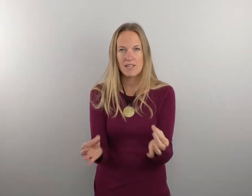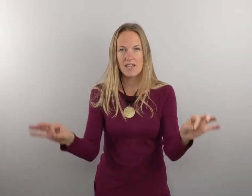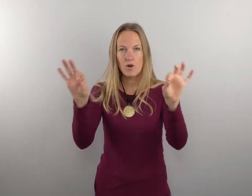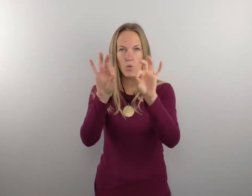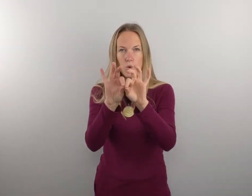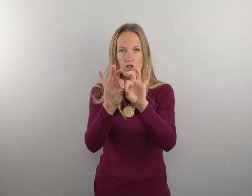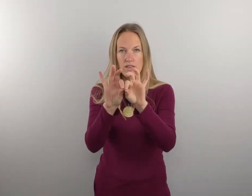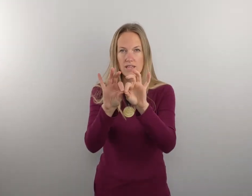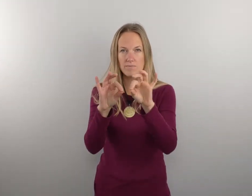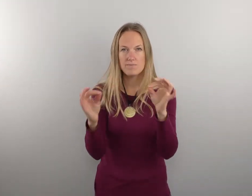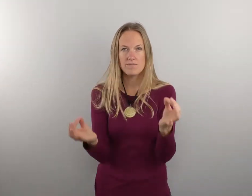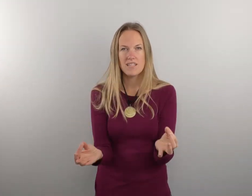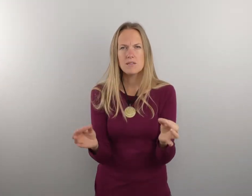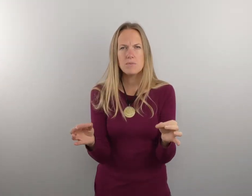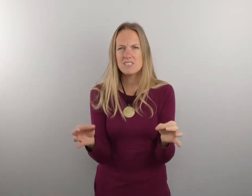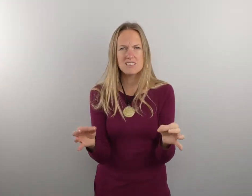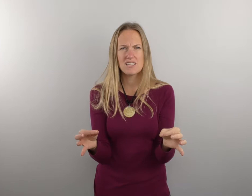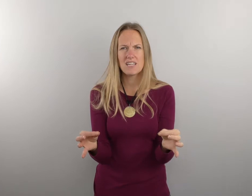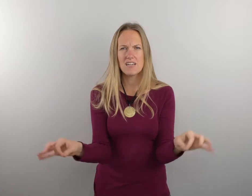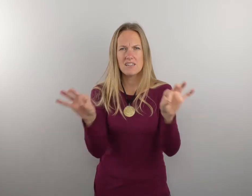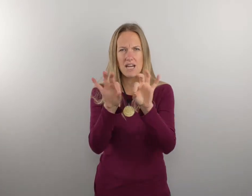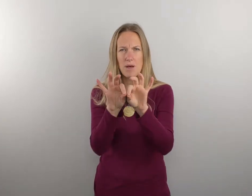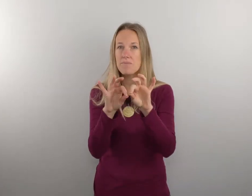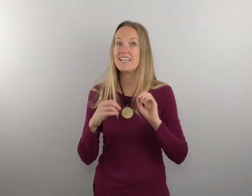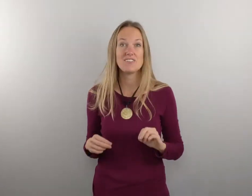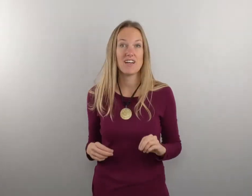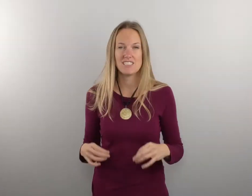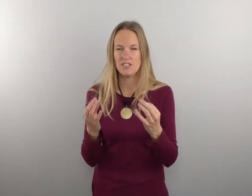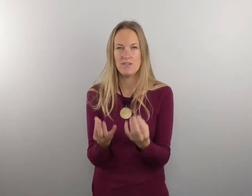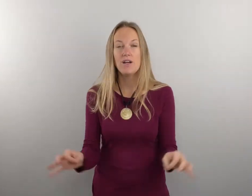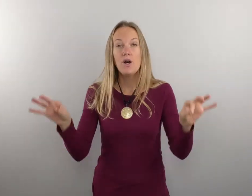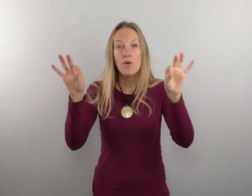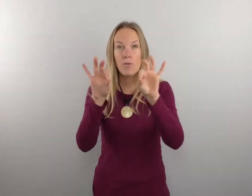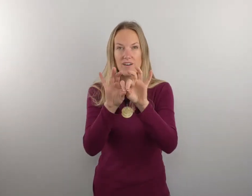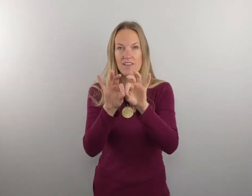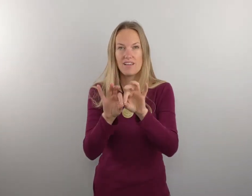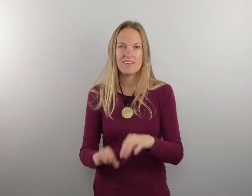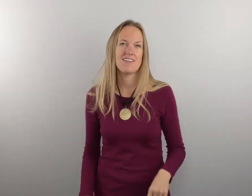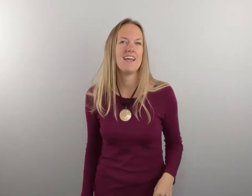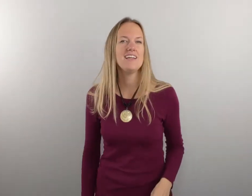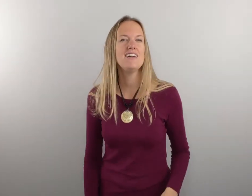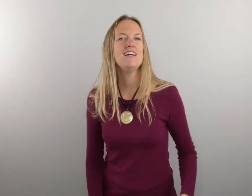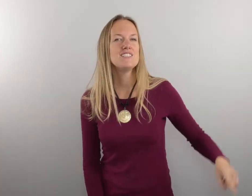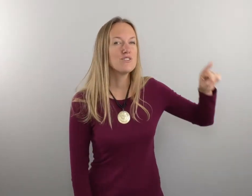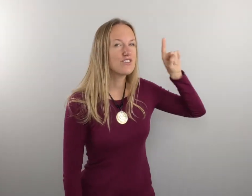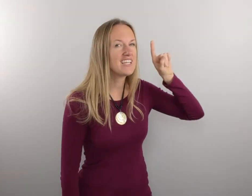okay? Worthy. Some people just start here and come up, that's fine too. Worthy. Okay, so for